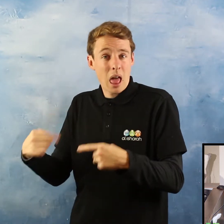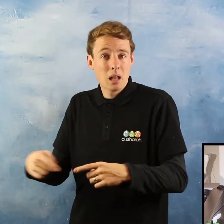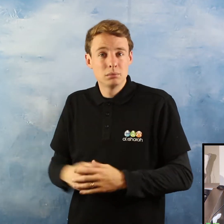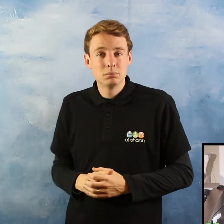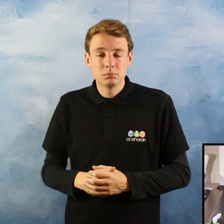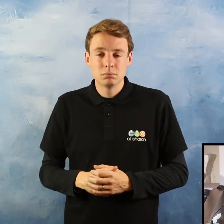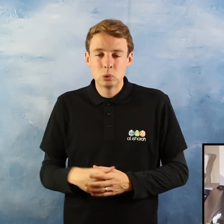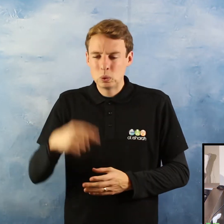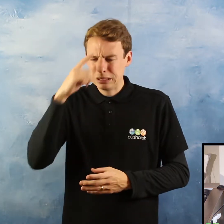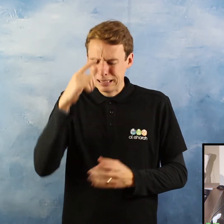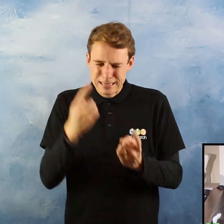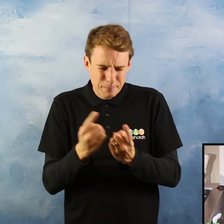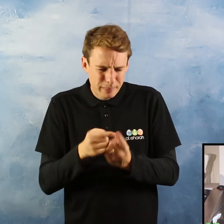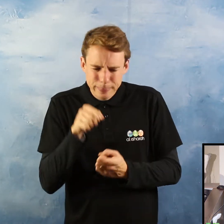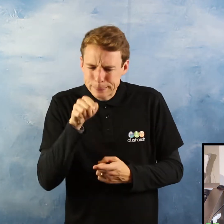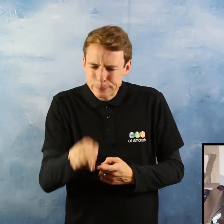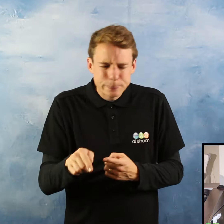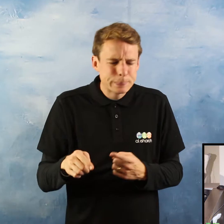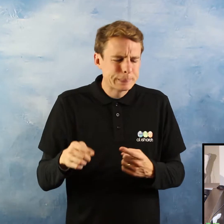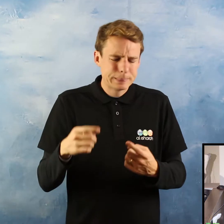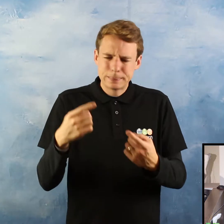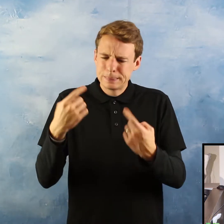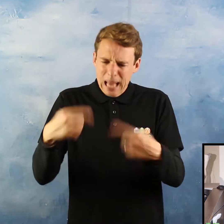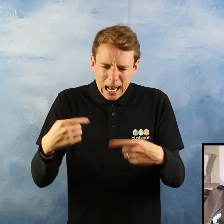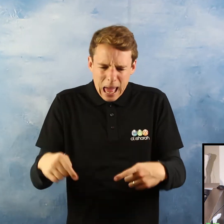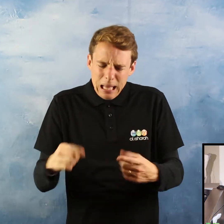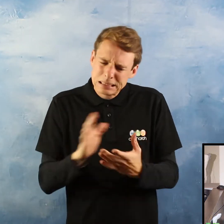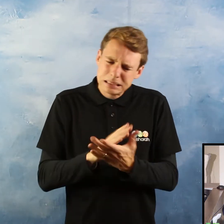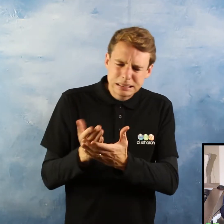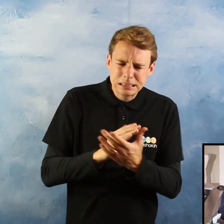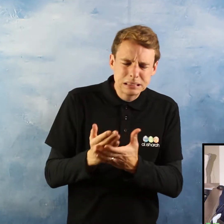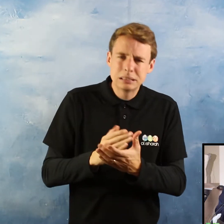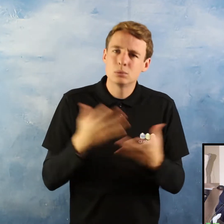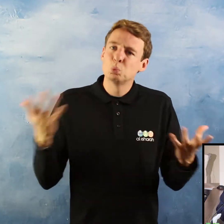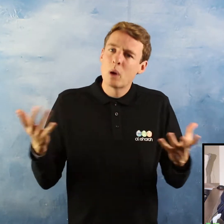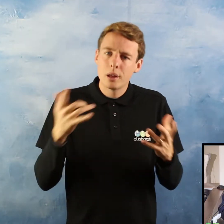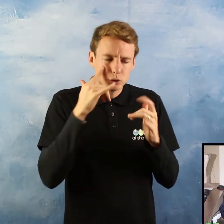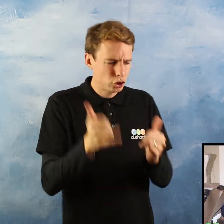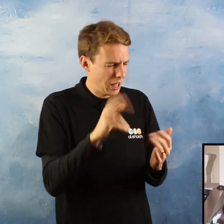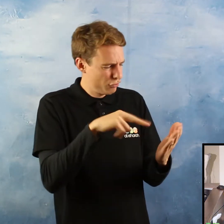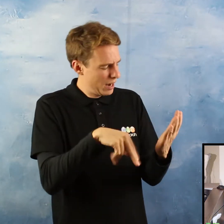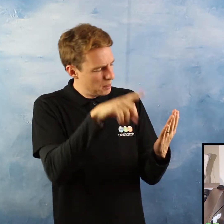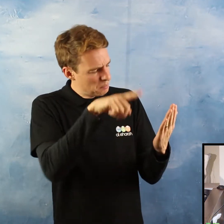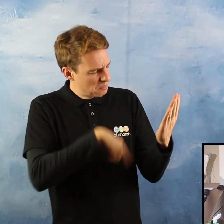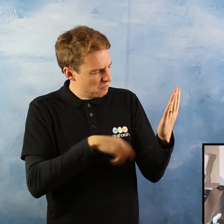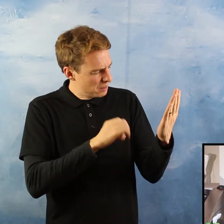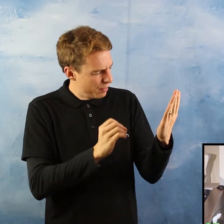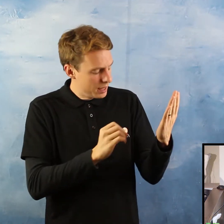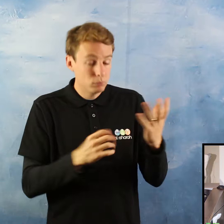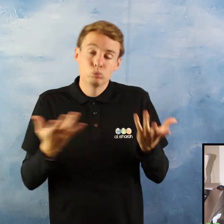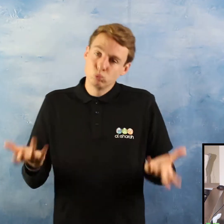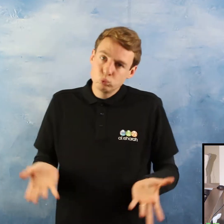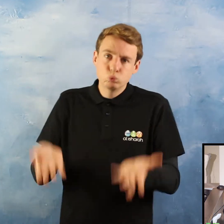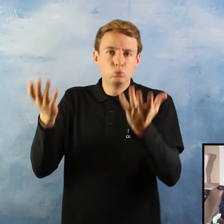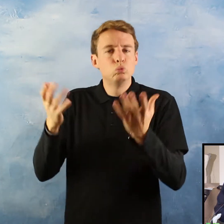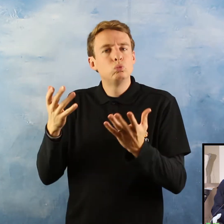Allah subhanahu wa ta'ala. Very clear daleel to make something haram. And people cannot just do